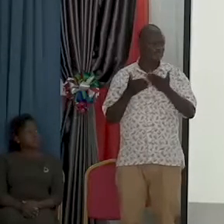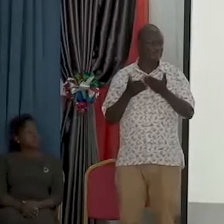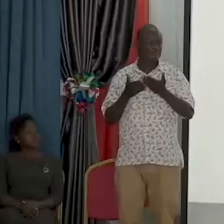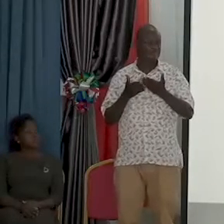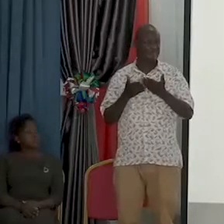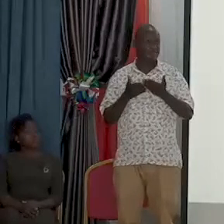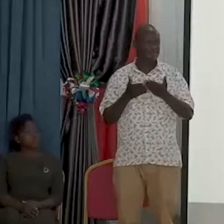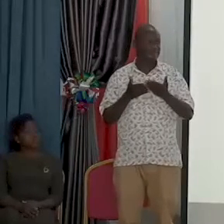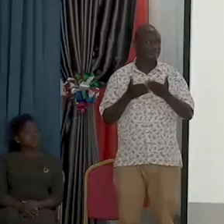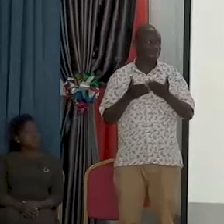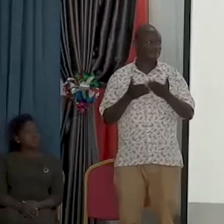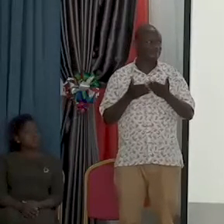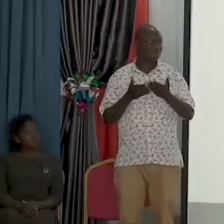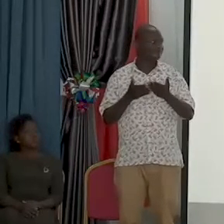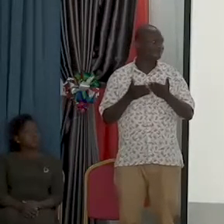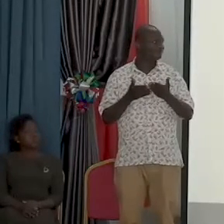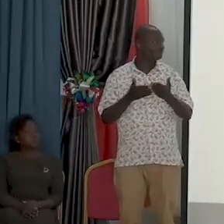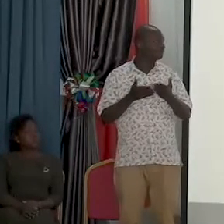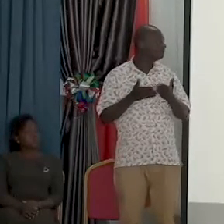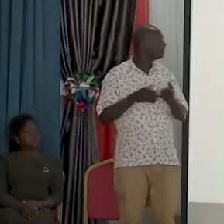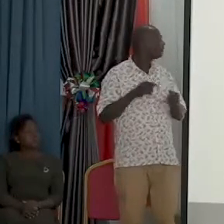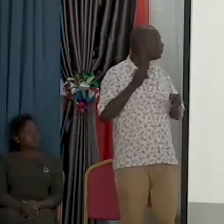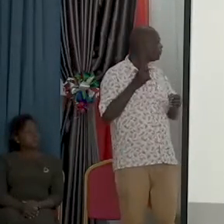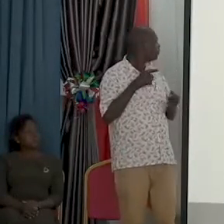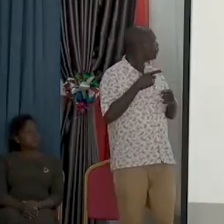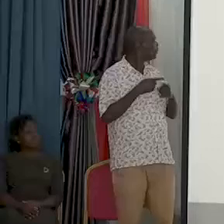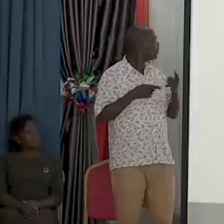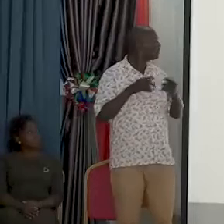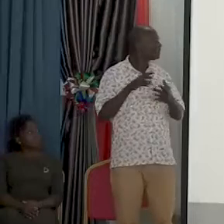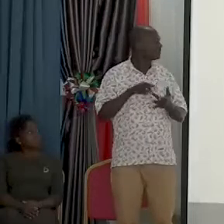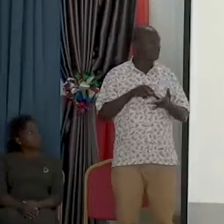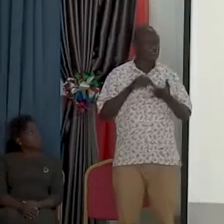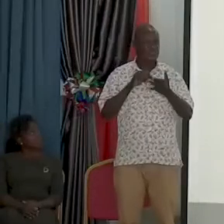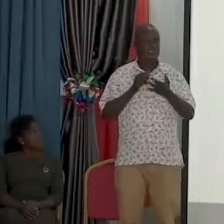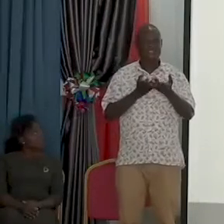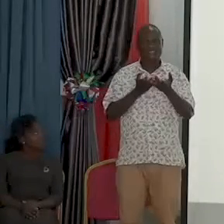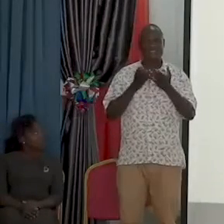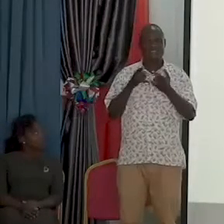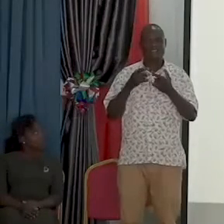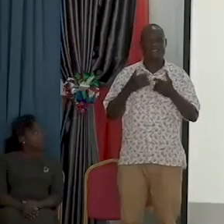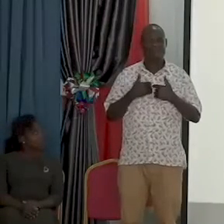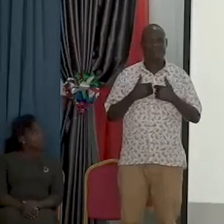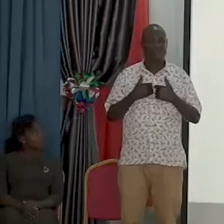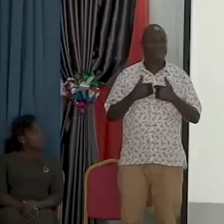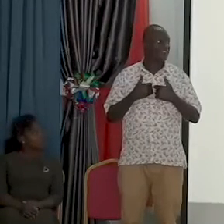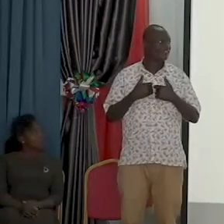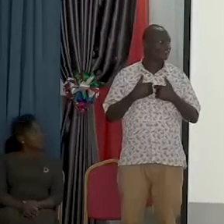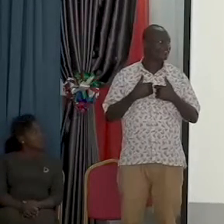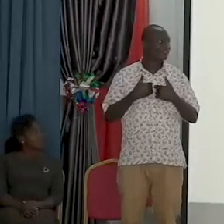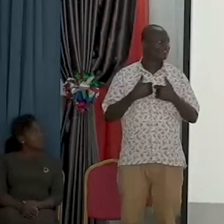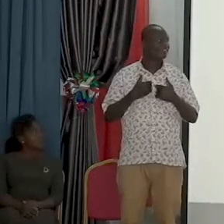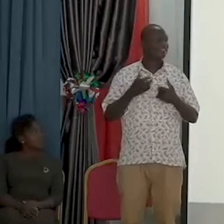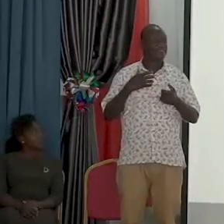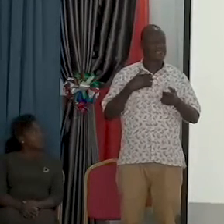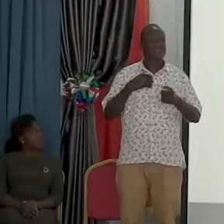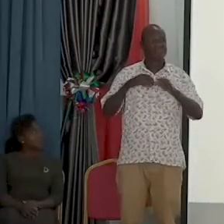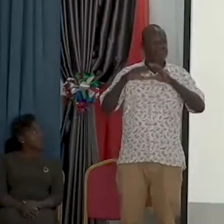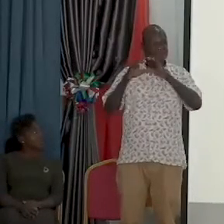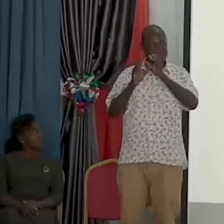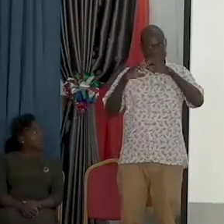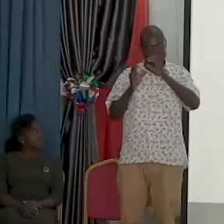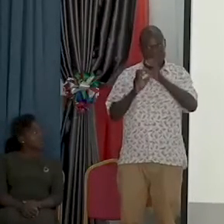earlier. What special needs do they have? Do they have a diagnosis that